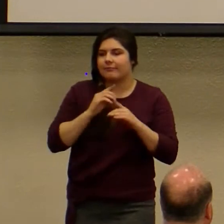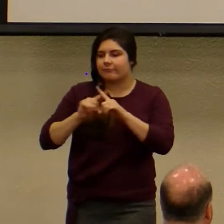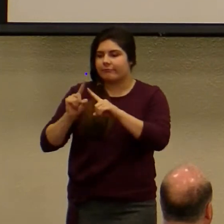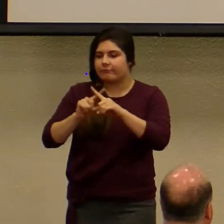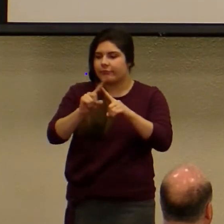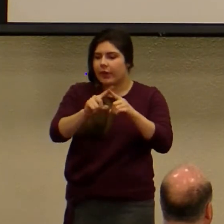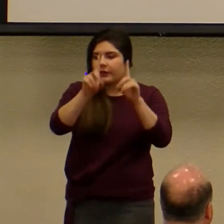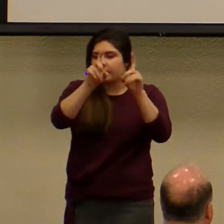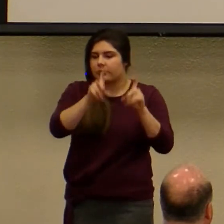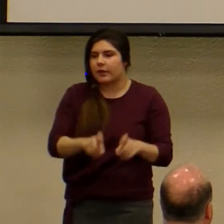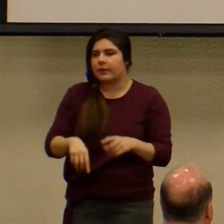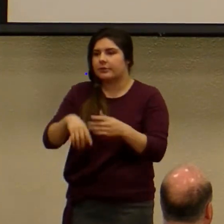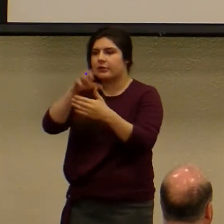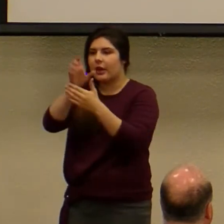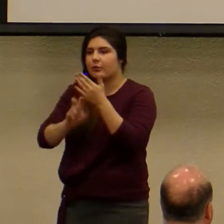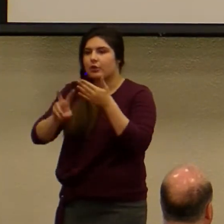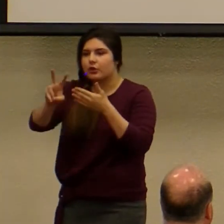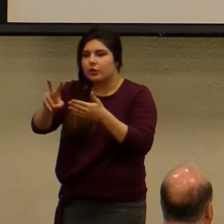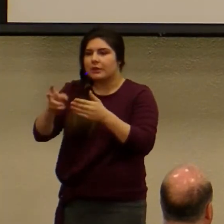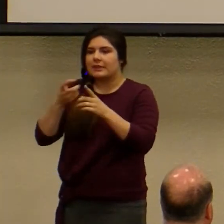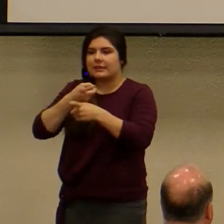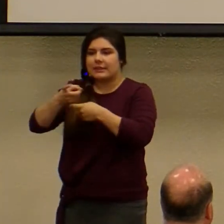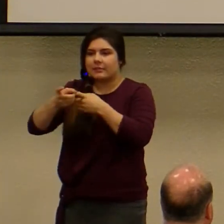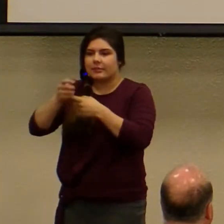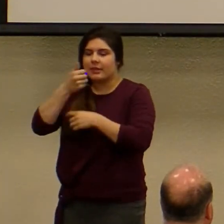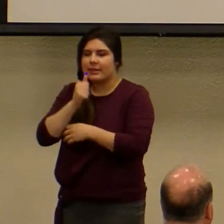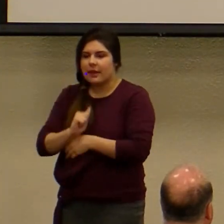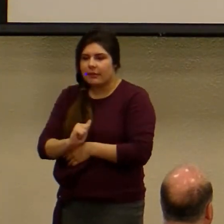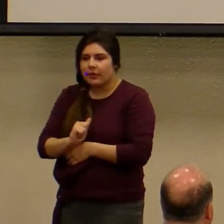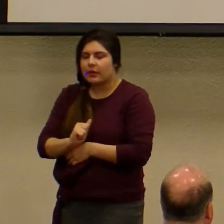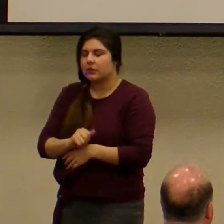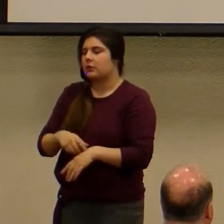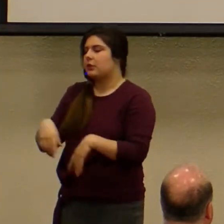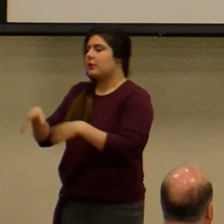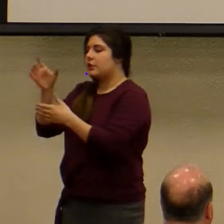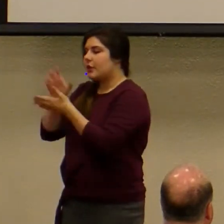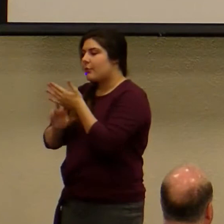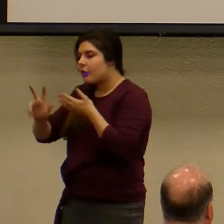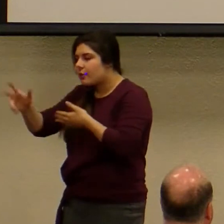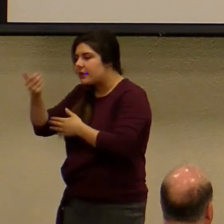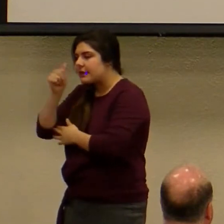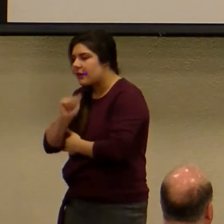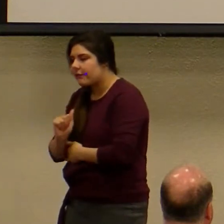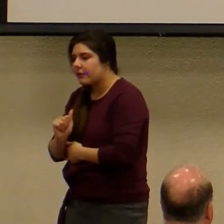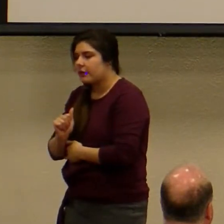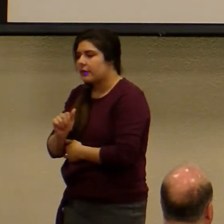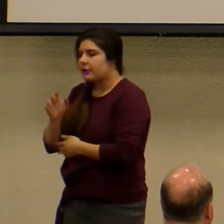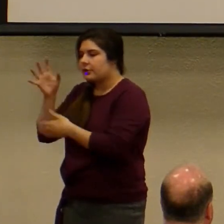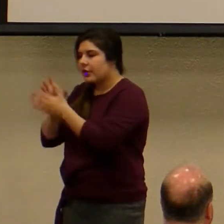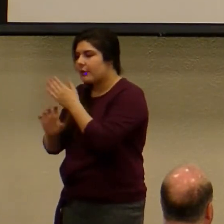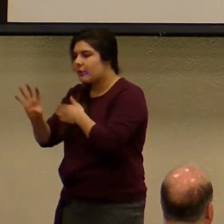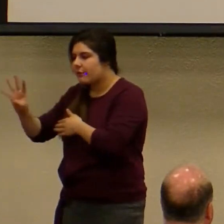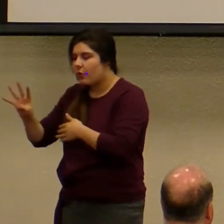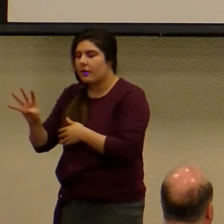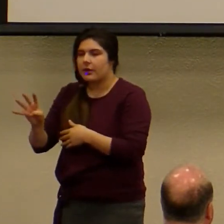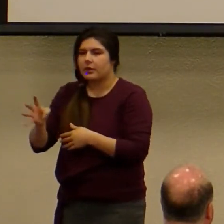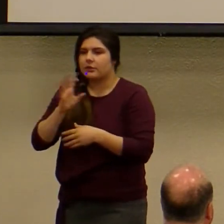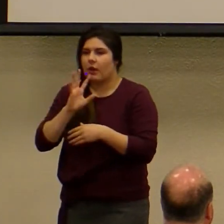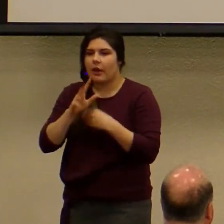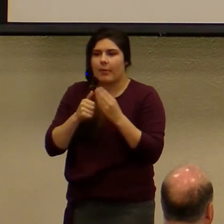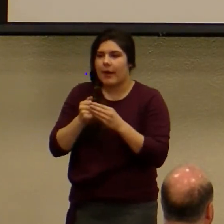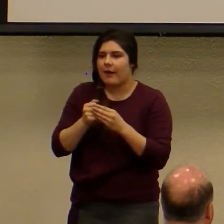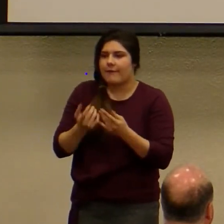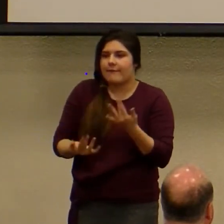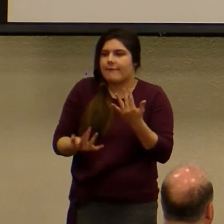he'll talk about suffering unjustly. Chapter 3, he'll mention suffering. Chapter 4, he'll talk about being reviled. He'll talk about